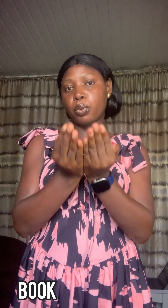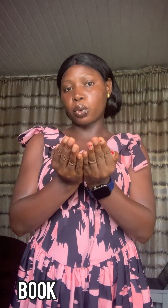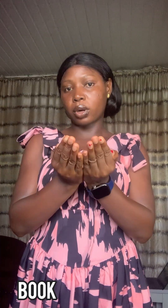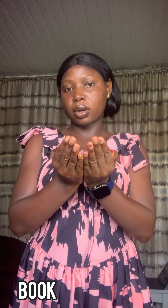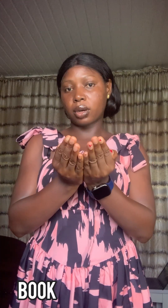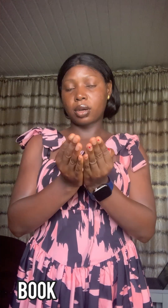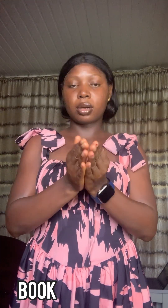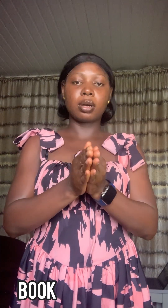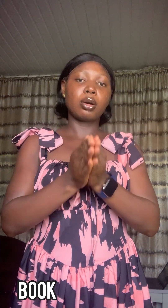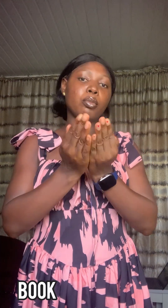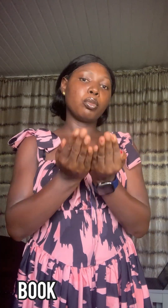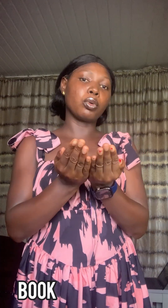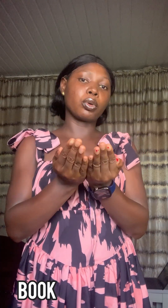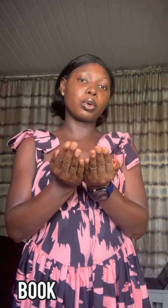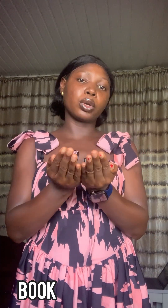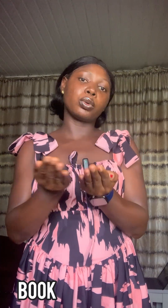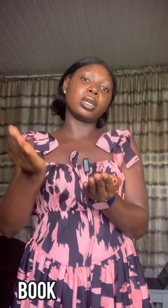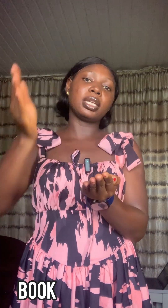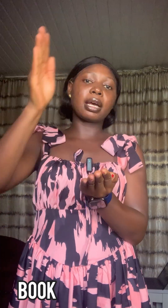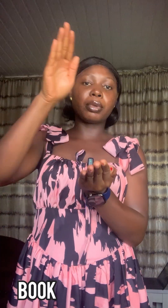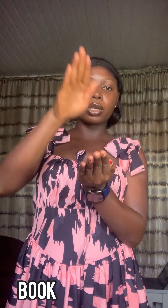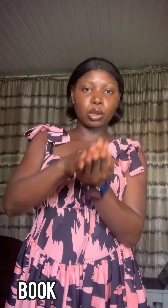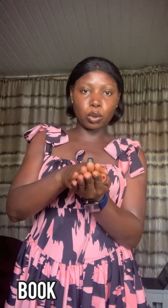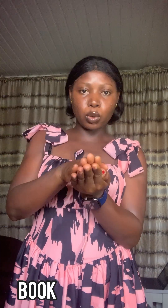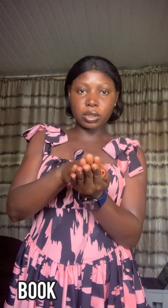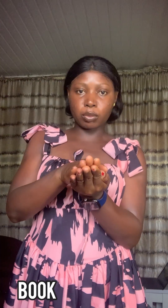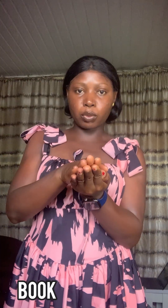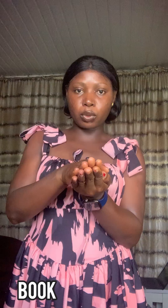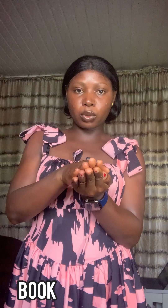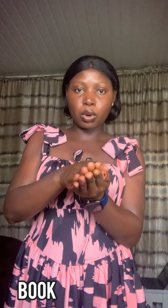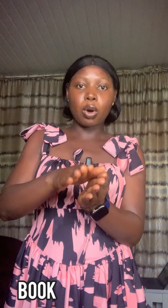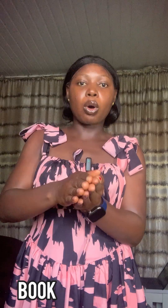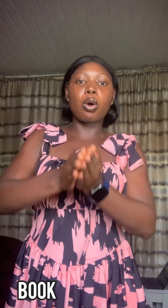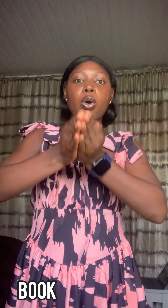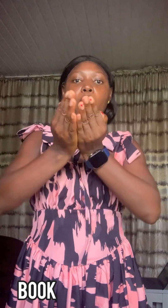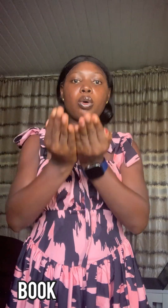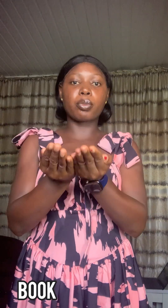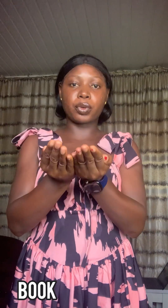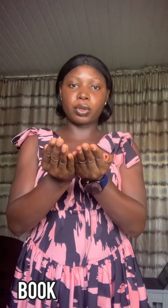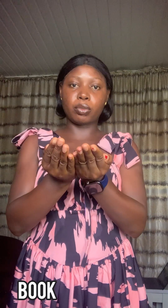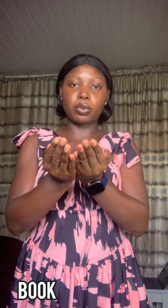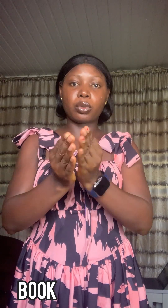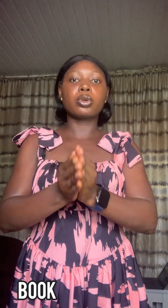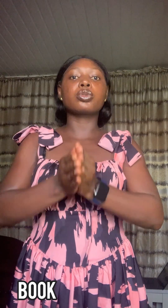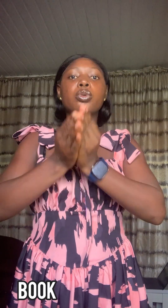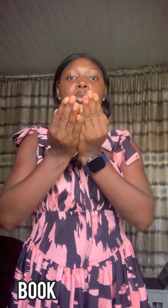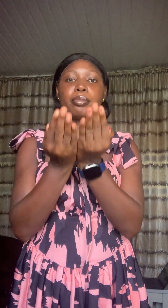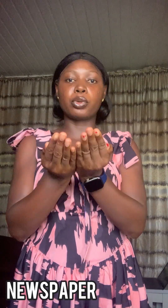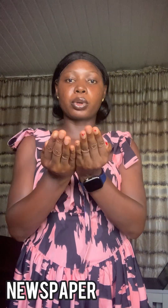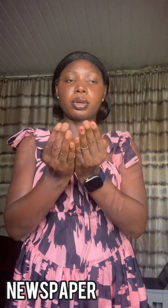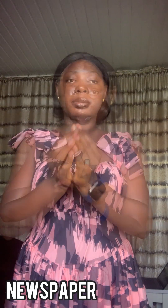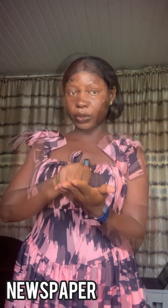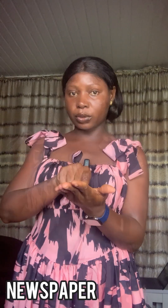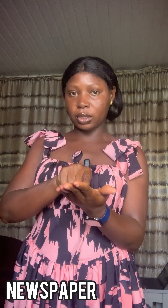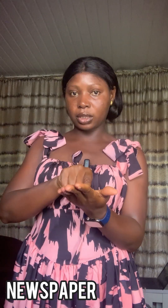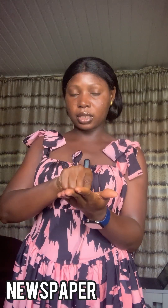Book, book. It could either be close the book or open the book. So book, prints on it.